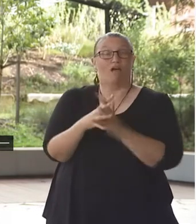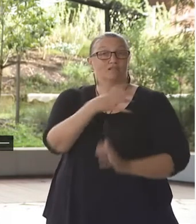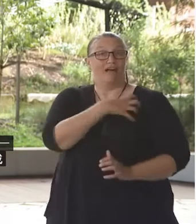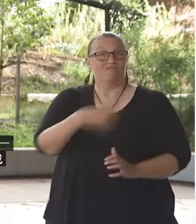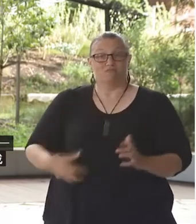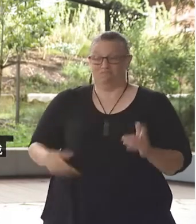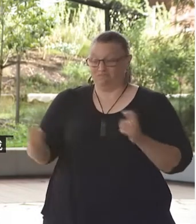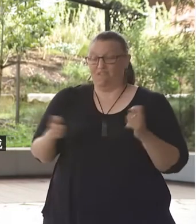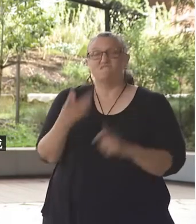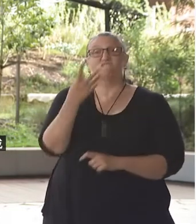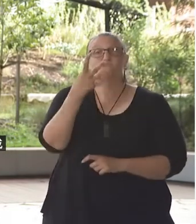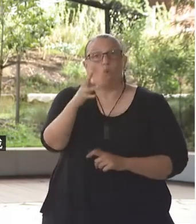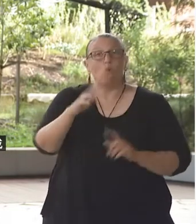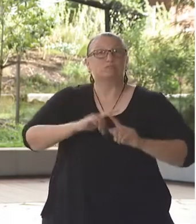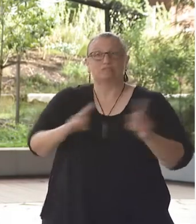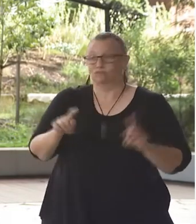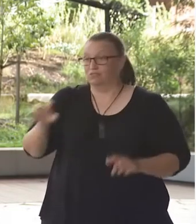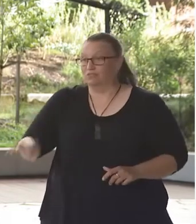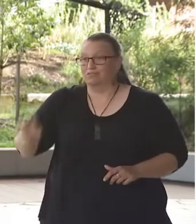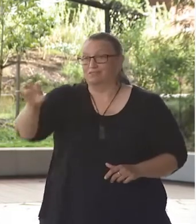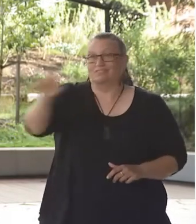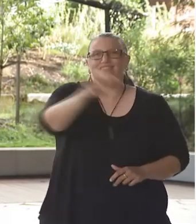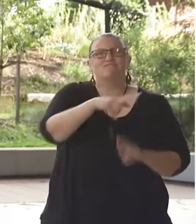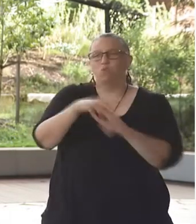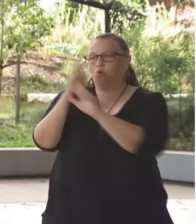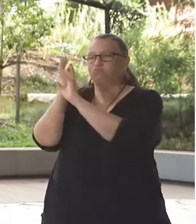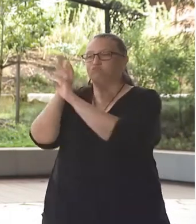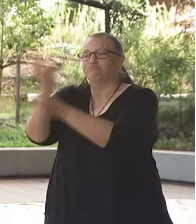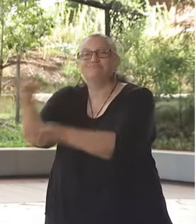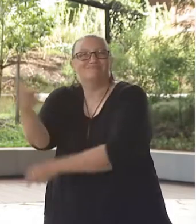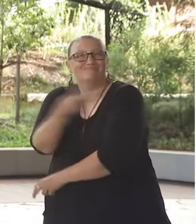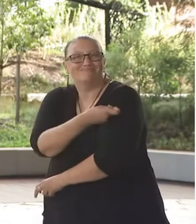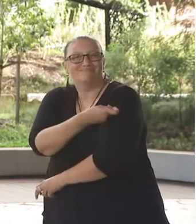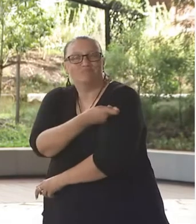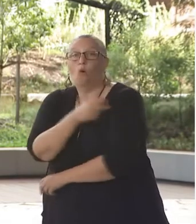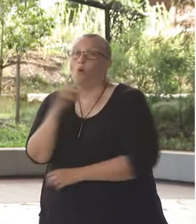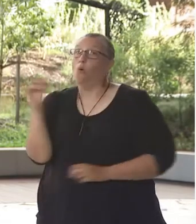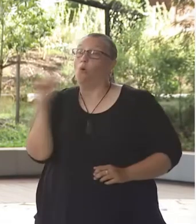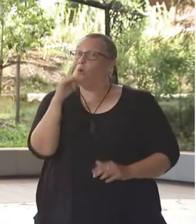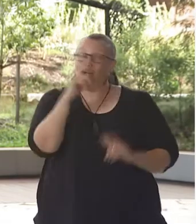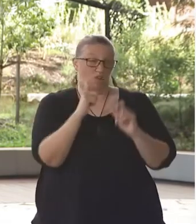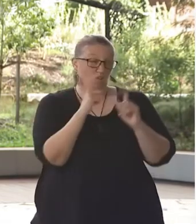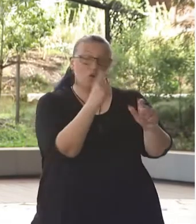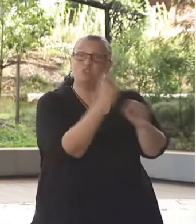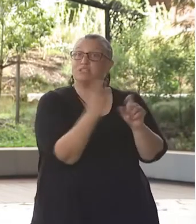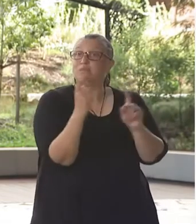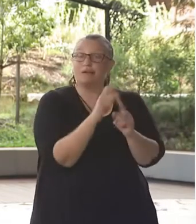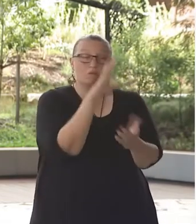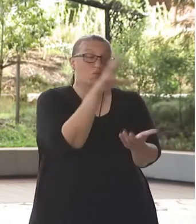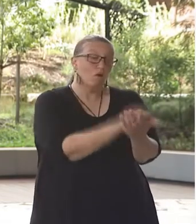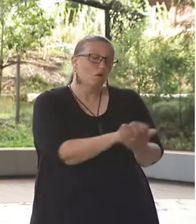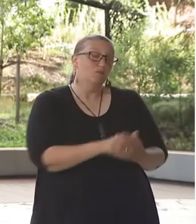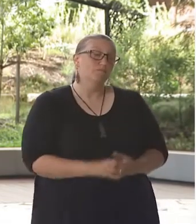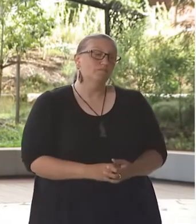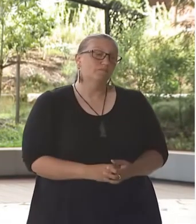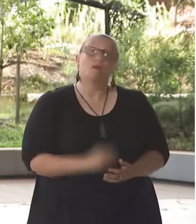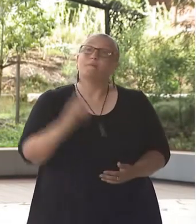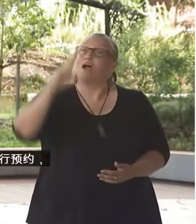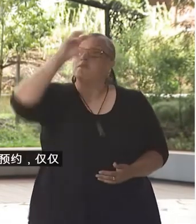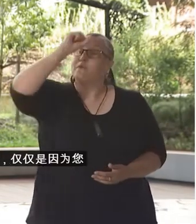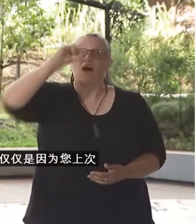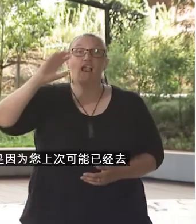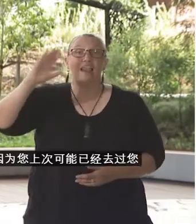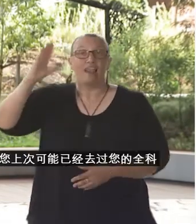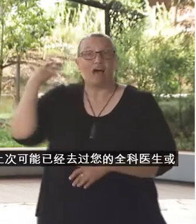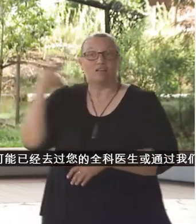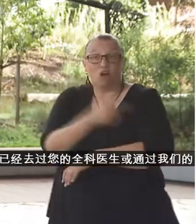your GP or your pharmacist. As I've said before, simply because you may have gone to your GP or through one of our centres last time,